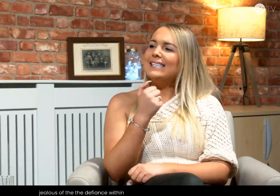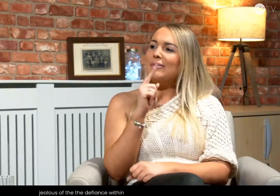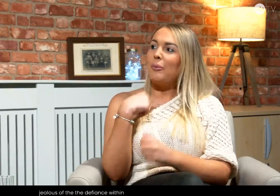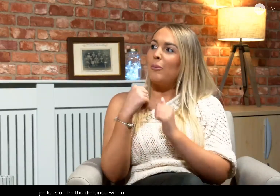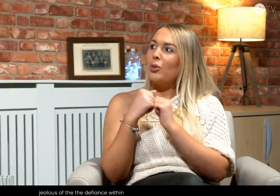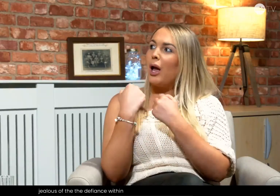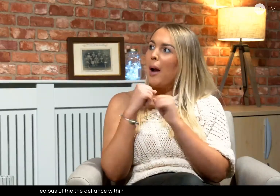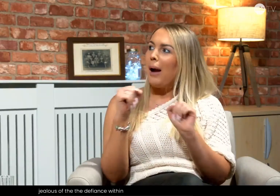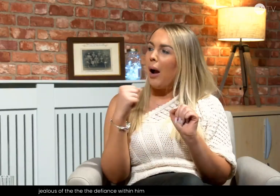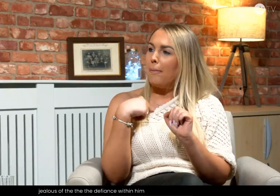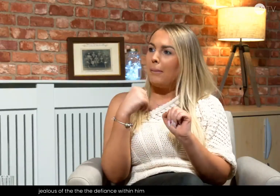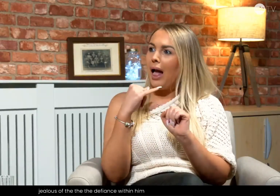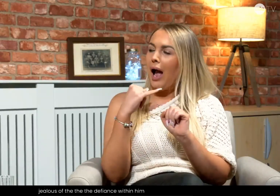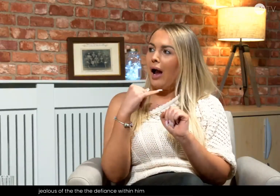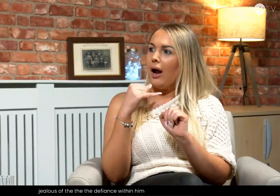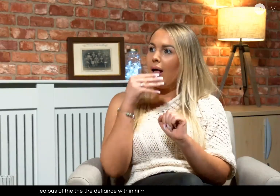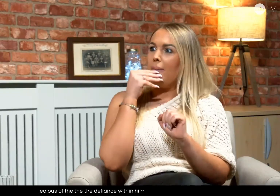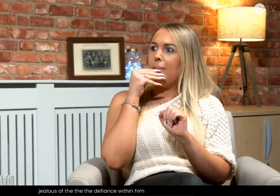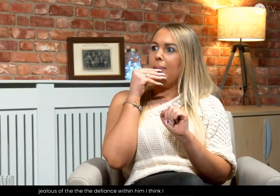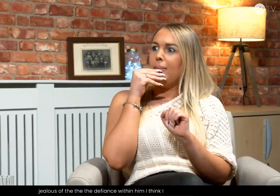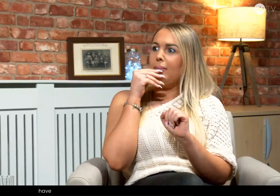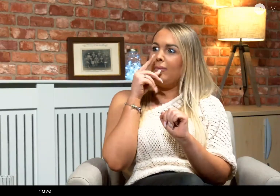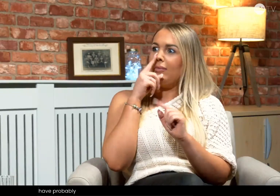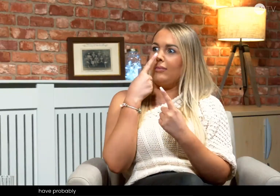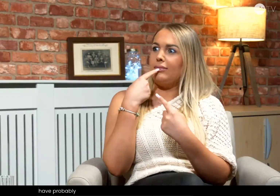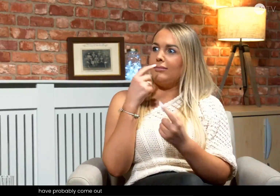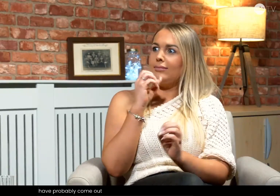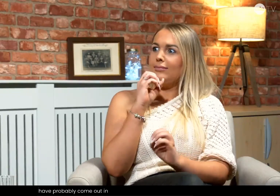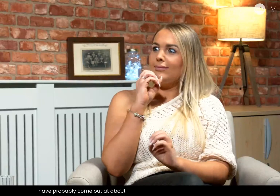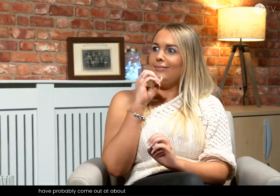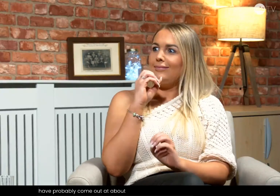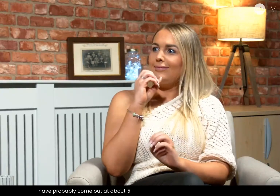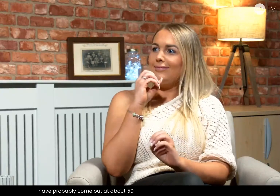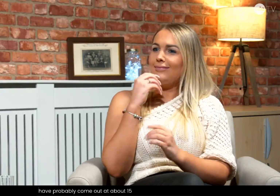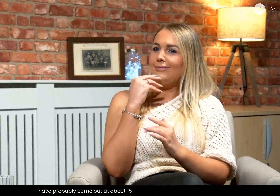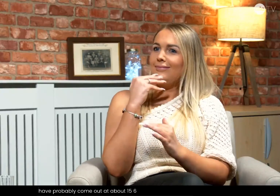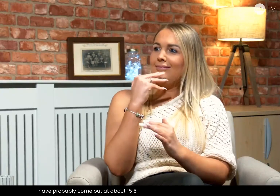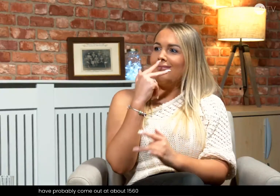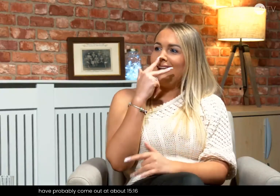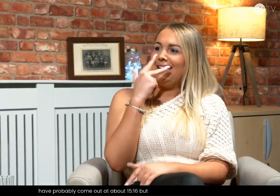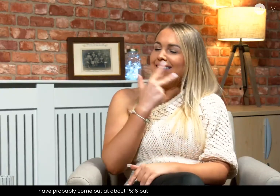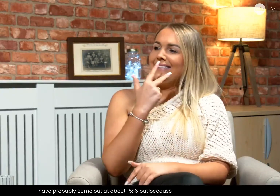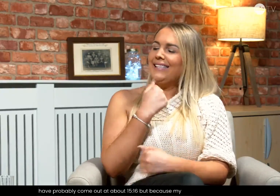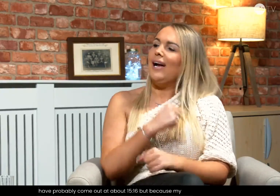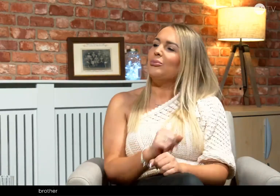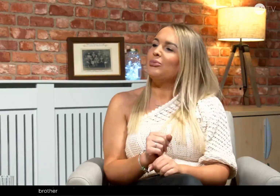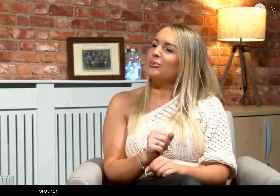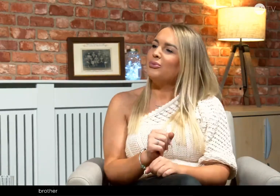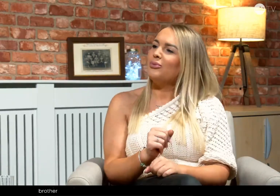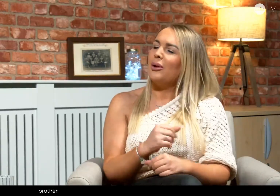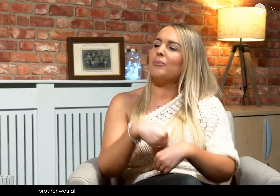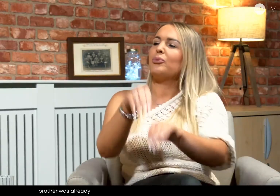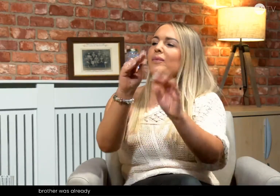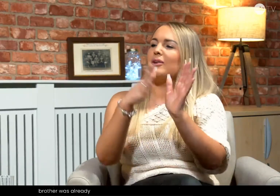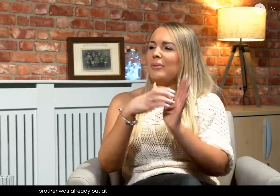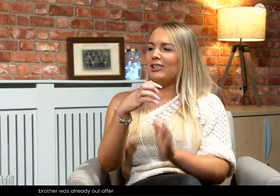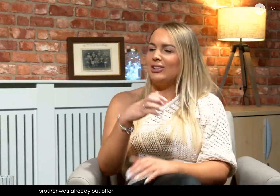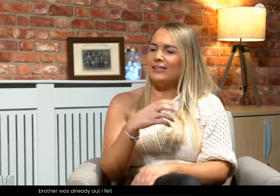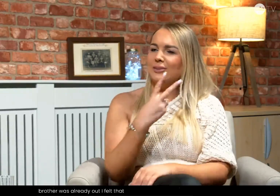I think I would have probably come out at about 15, 16, but because my brother was already out, I felt that I had to hold on to that for another few